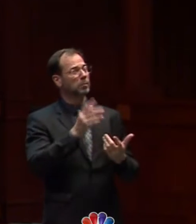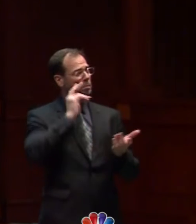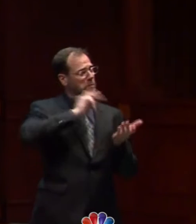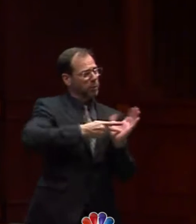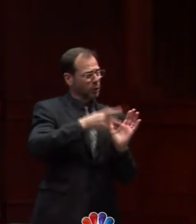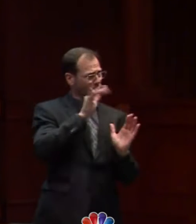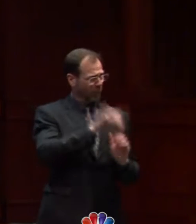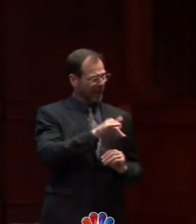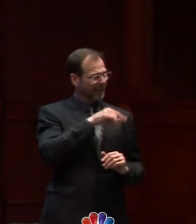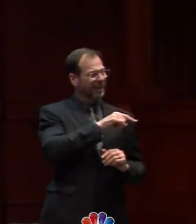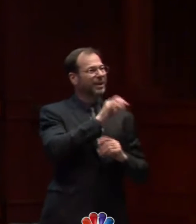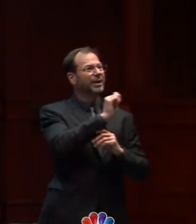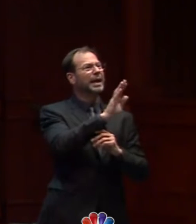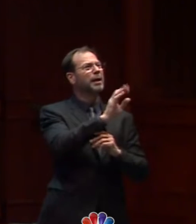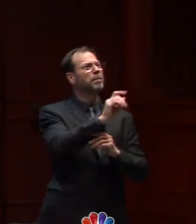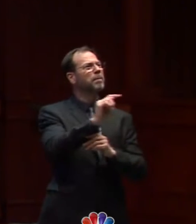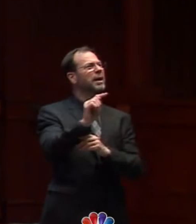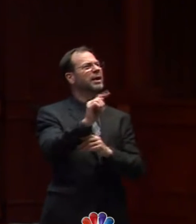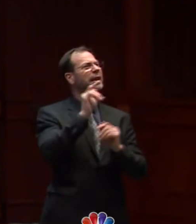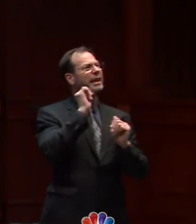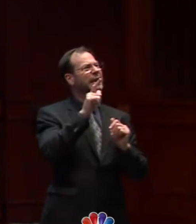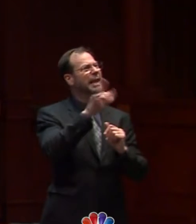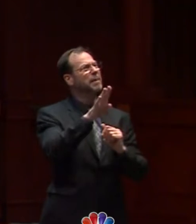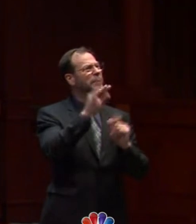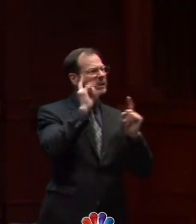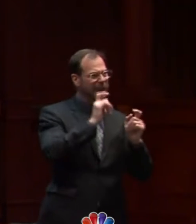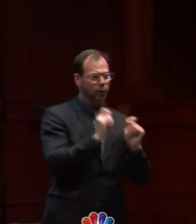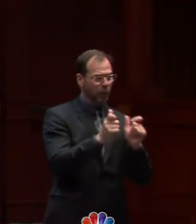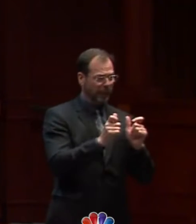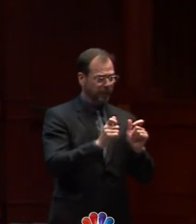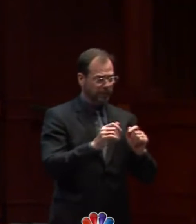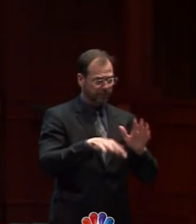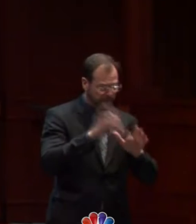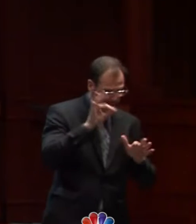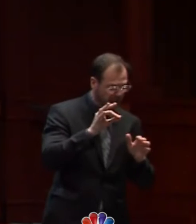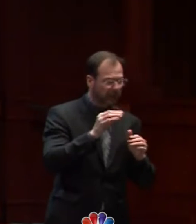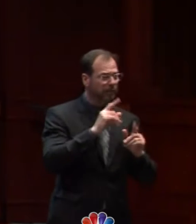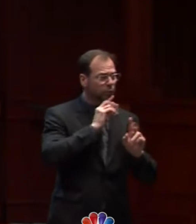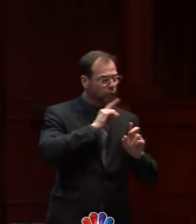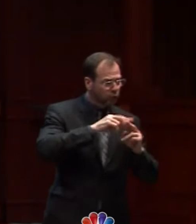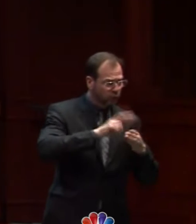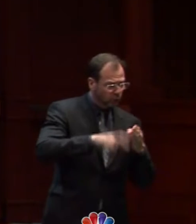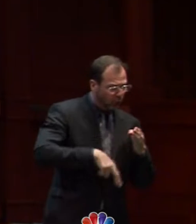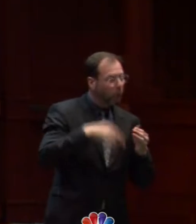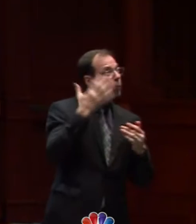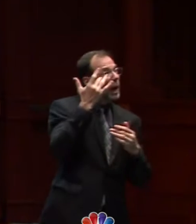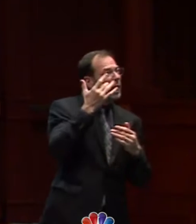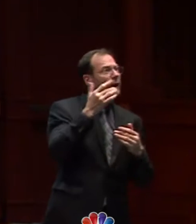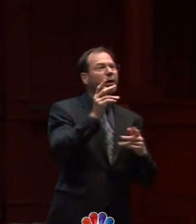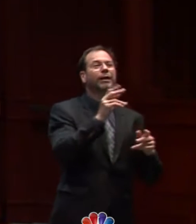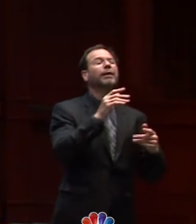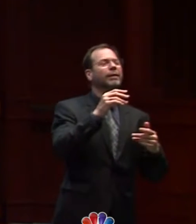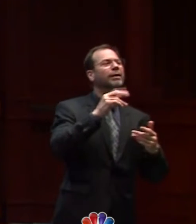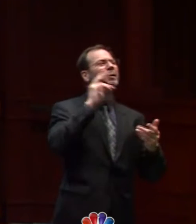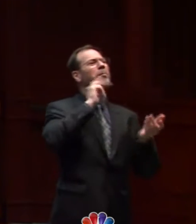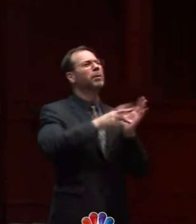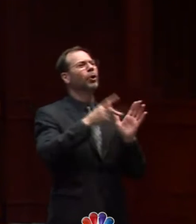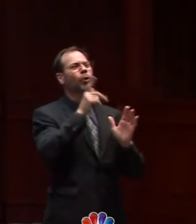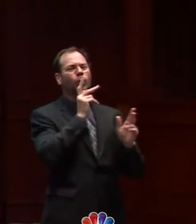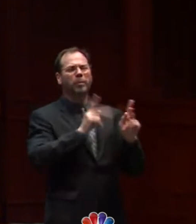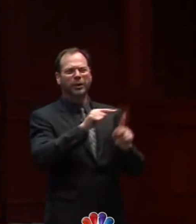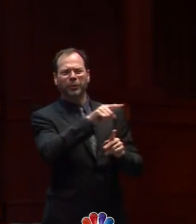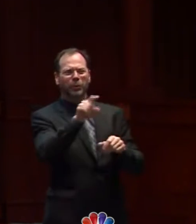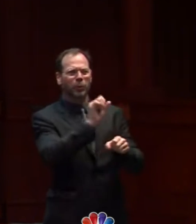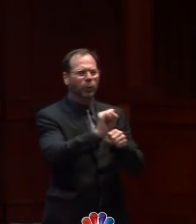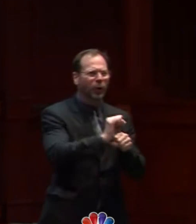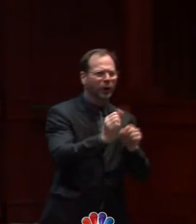those Abbott Laboratory quick turnaround tests is to be able to test the people who are on the front lines of